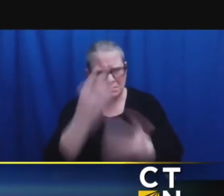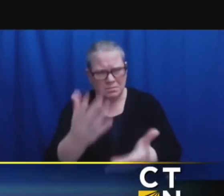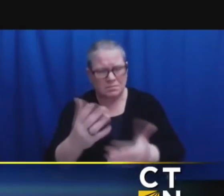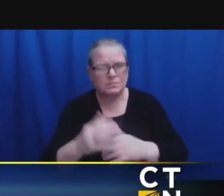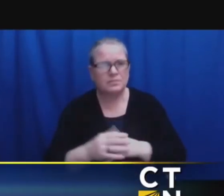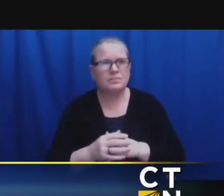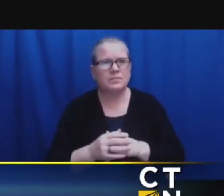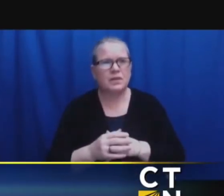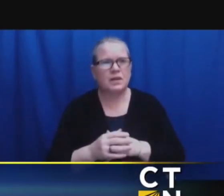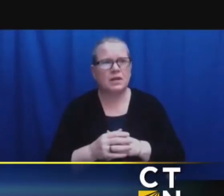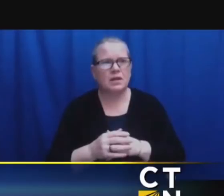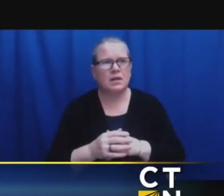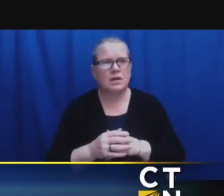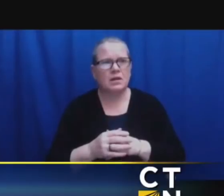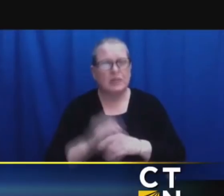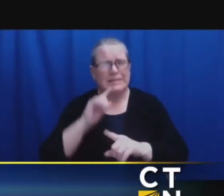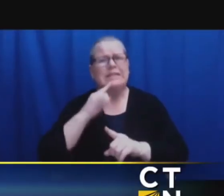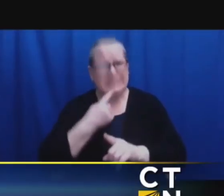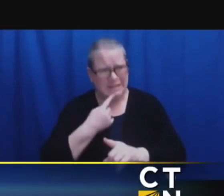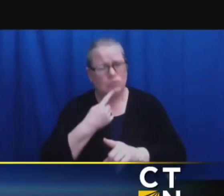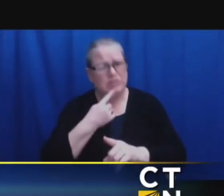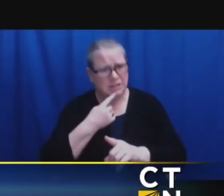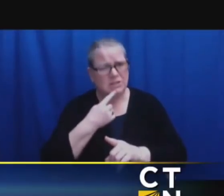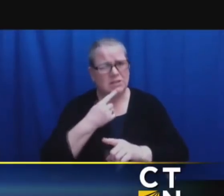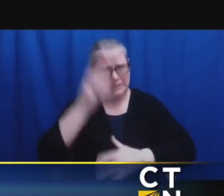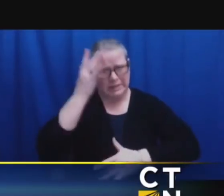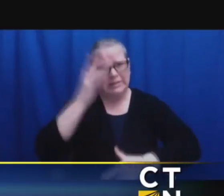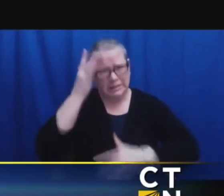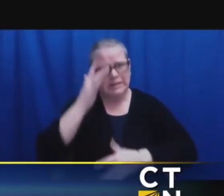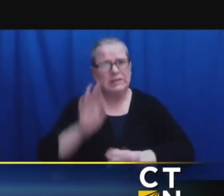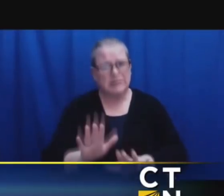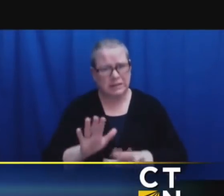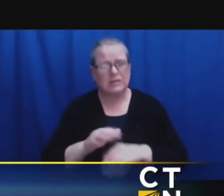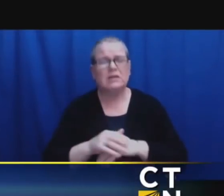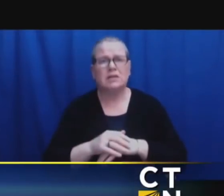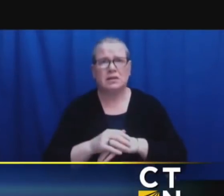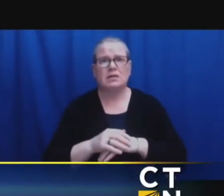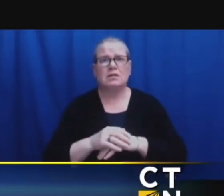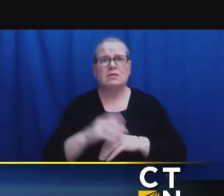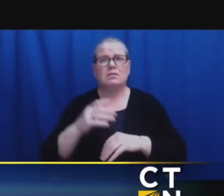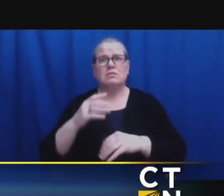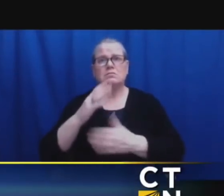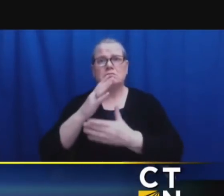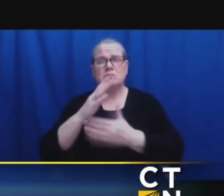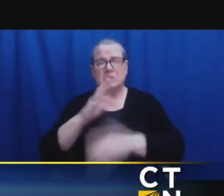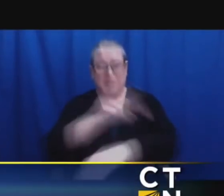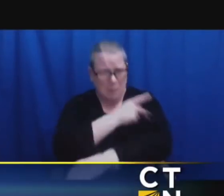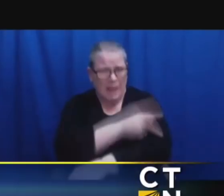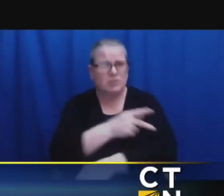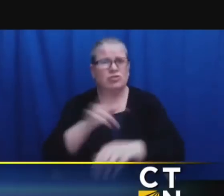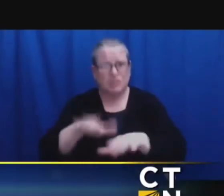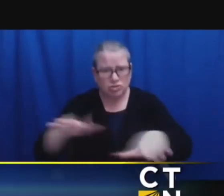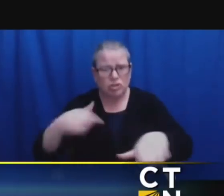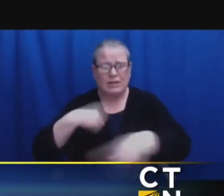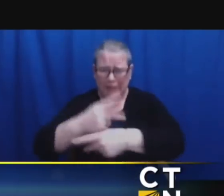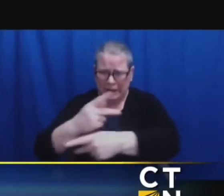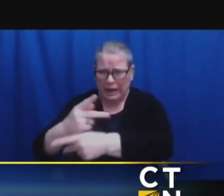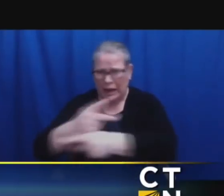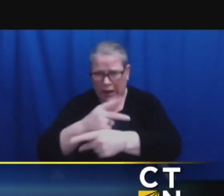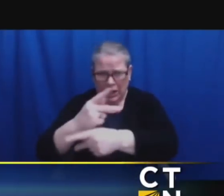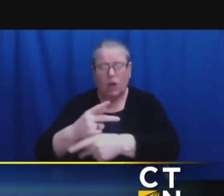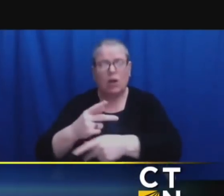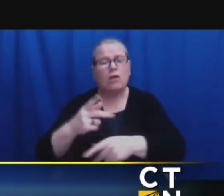serious disease, and even though all of the patients that I've taken care of ended up in the hospital, their outcomes